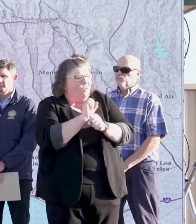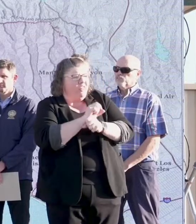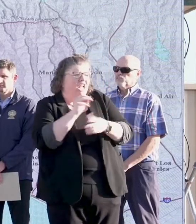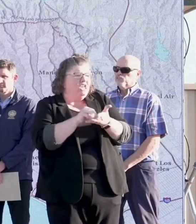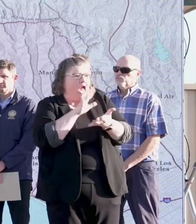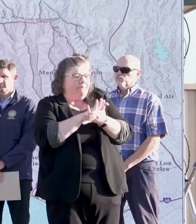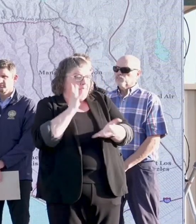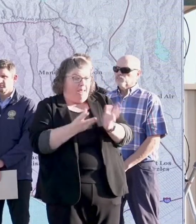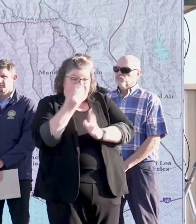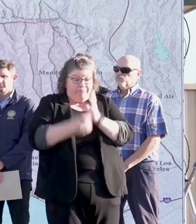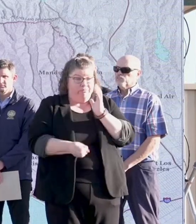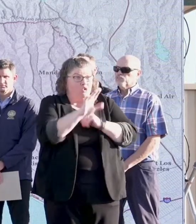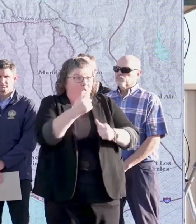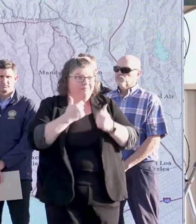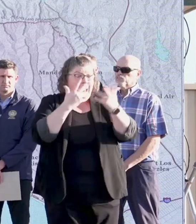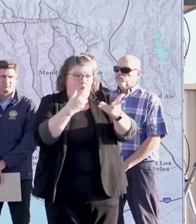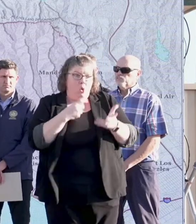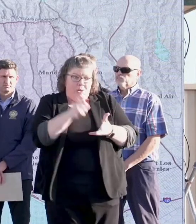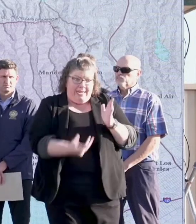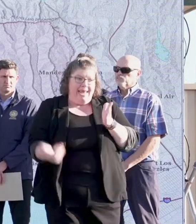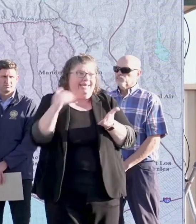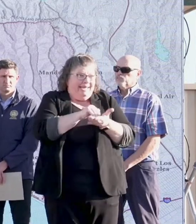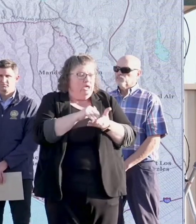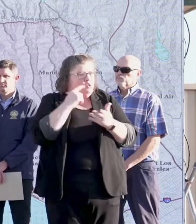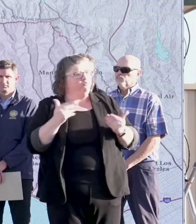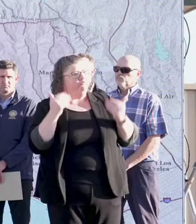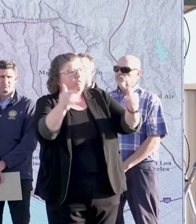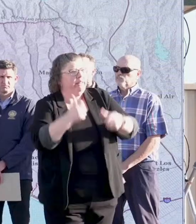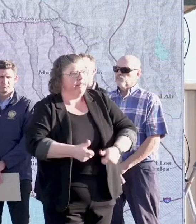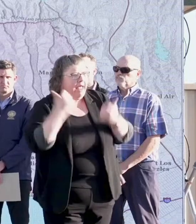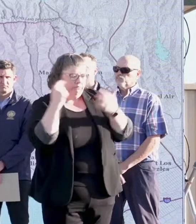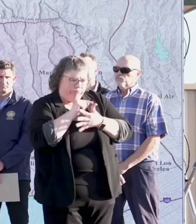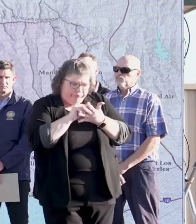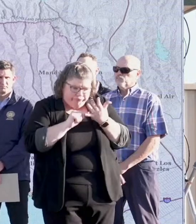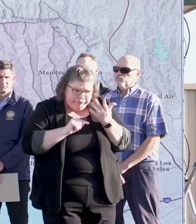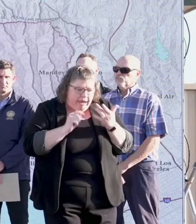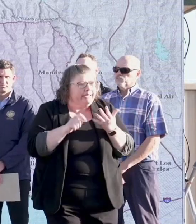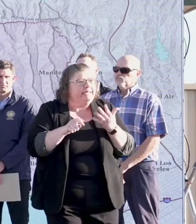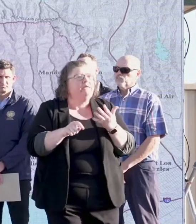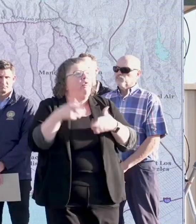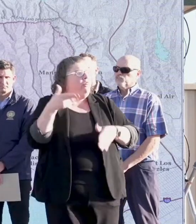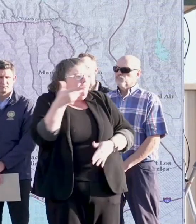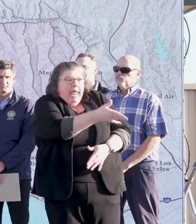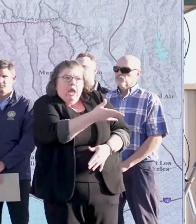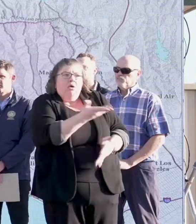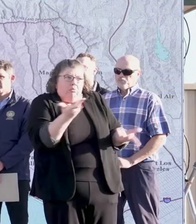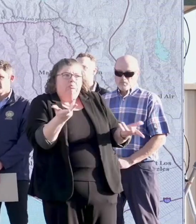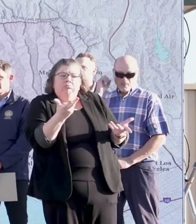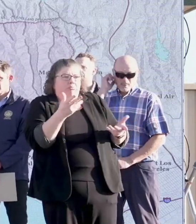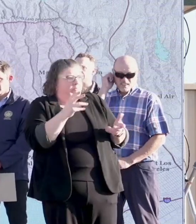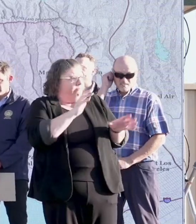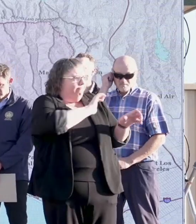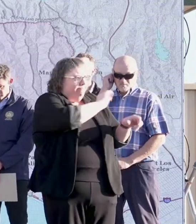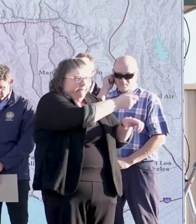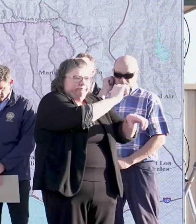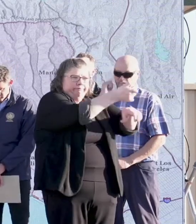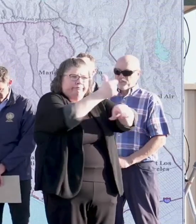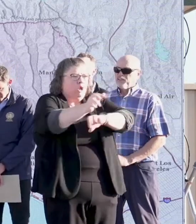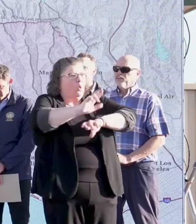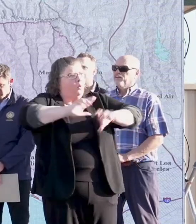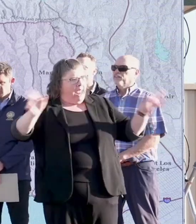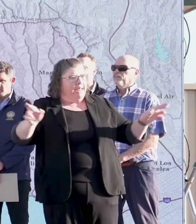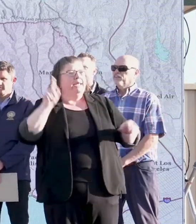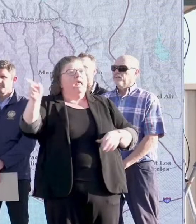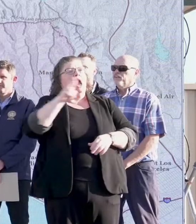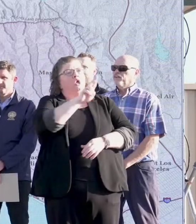that might have burned in the fire that you're going to need to help you get on with your life. Those are all there at the Disaster Recovery Center at UCLA